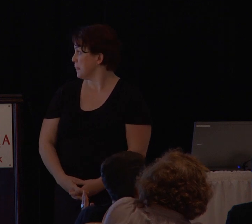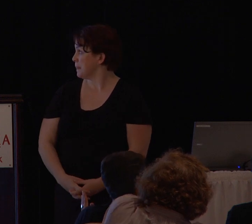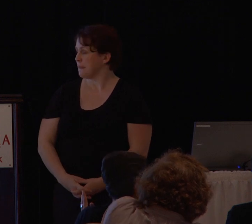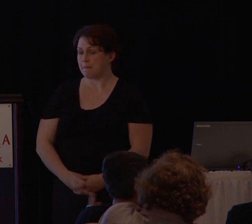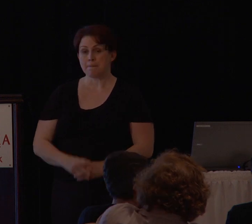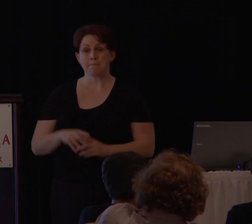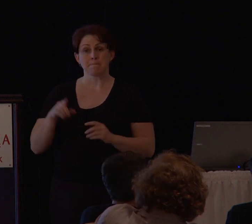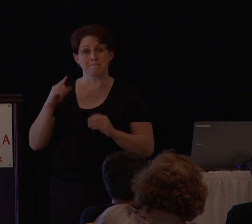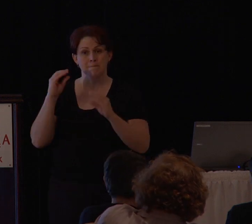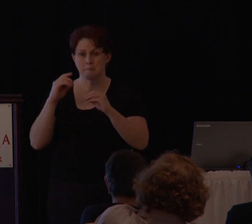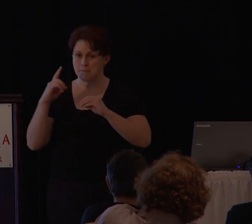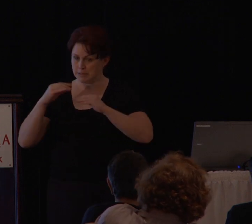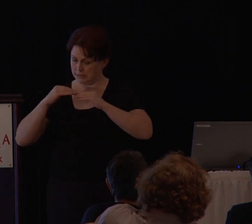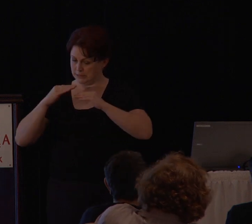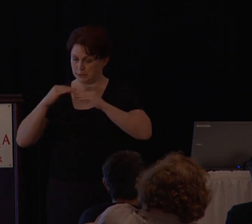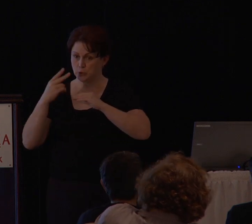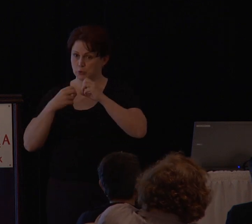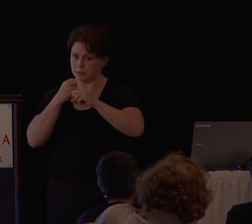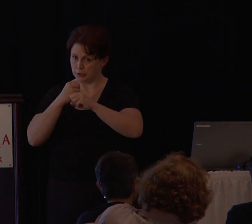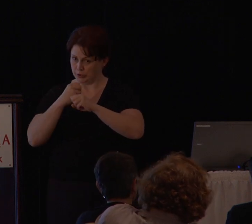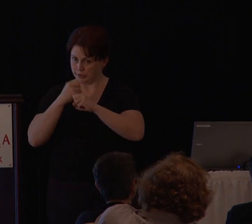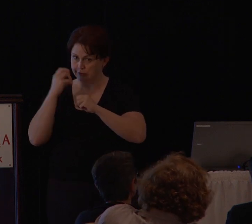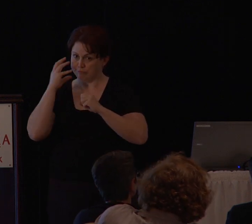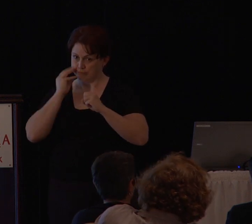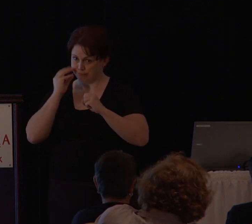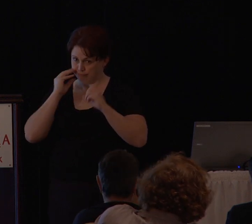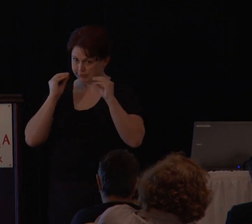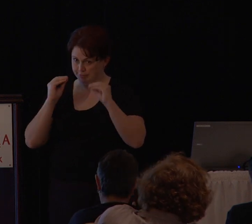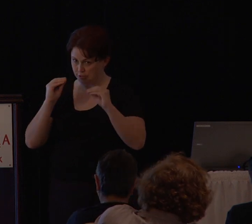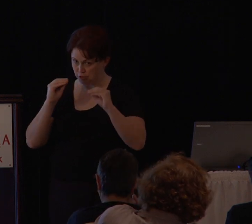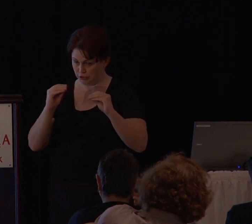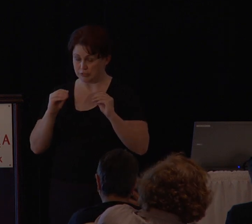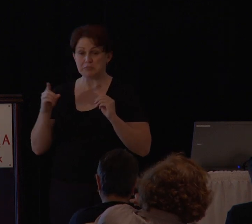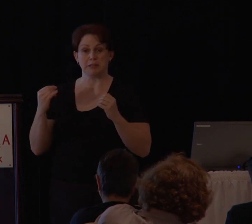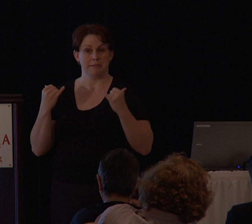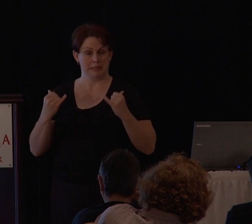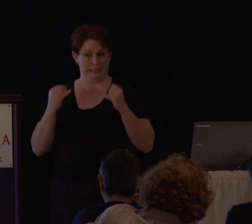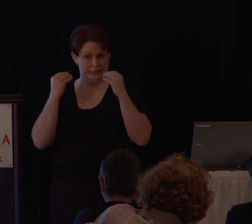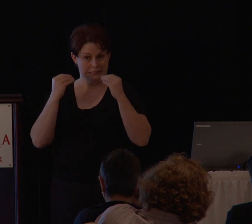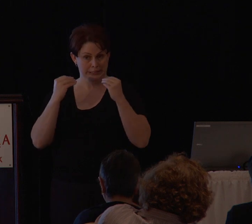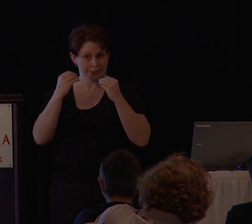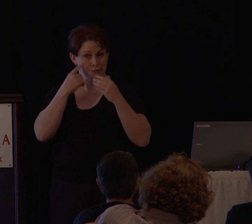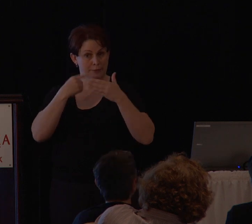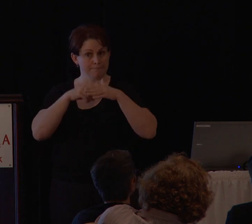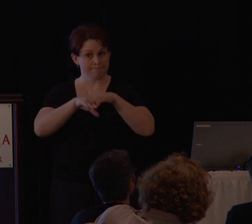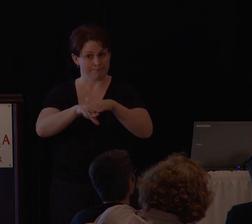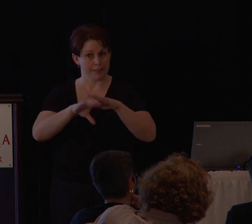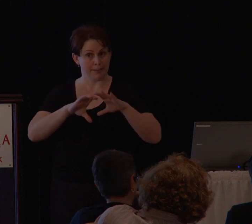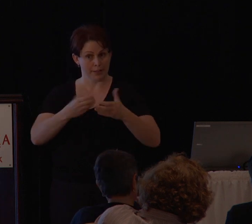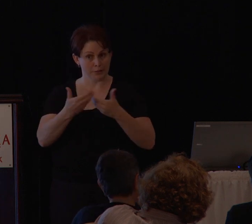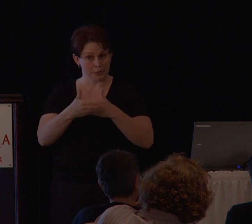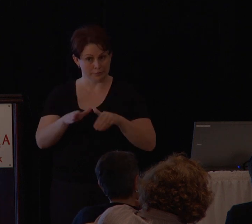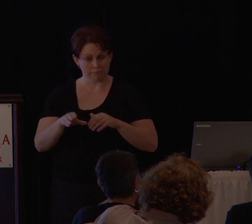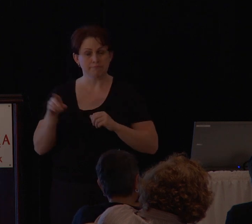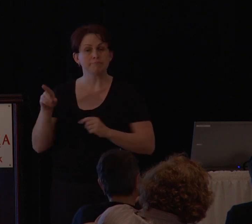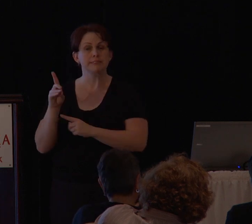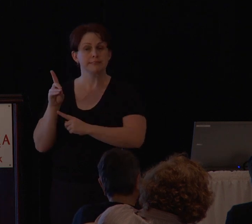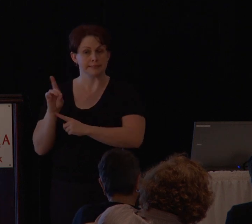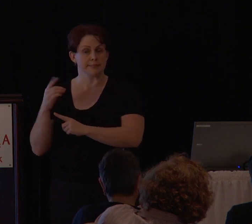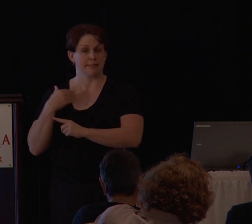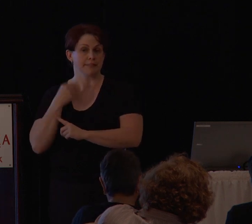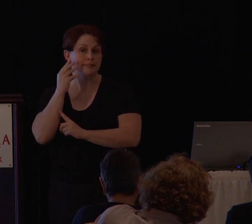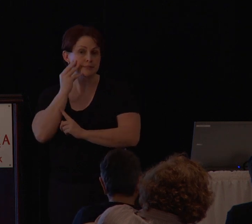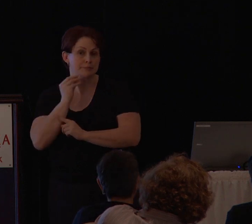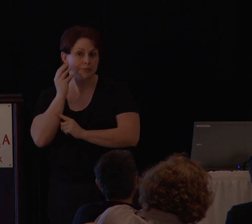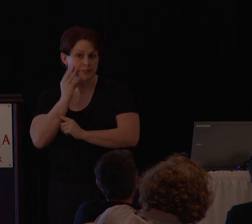of teaching experience. They all were currently teaching in a mainstream classroom, and they all had at least some experience